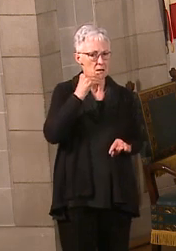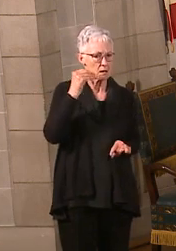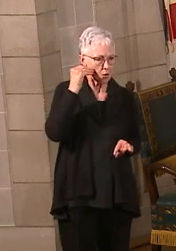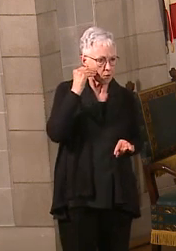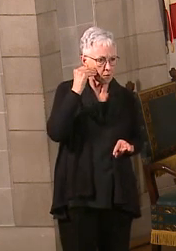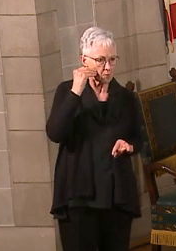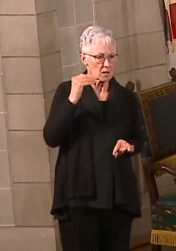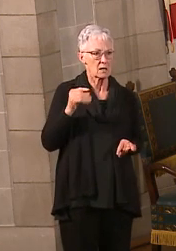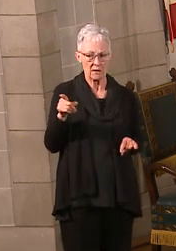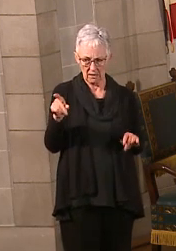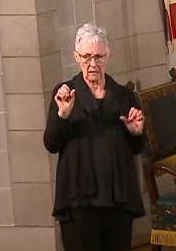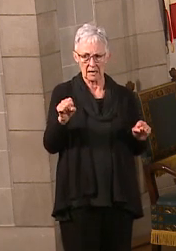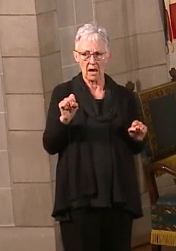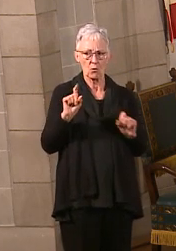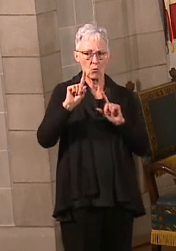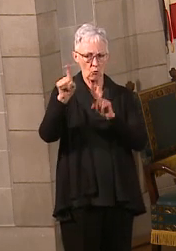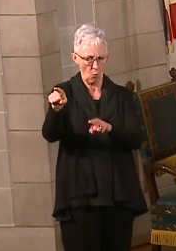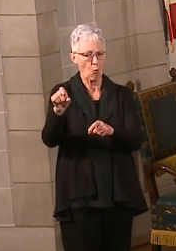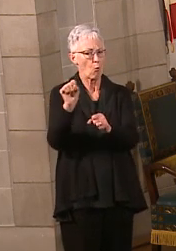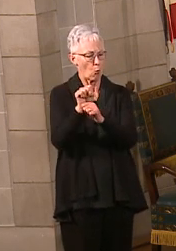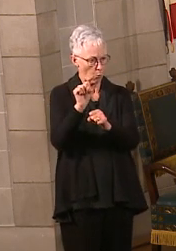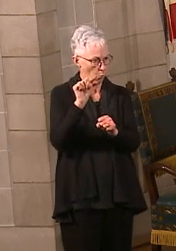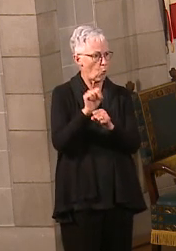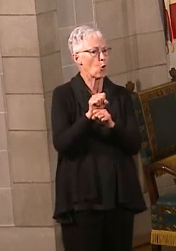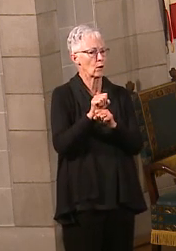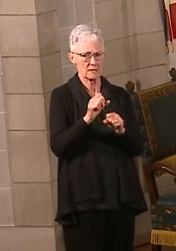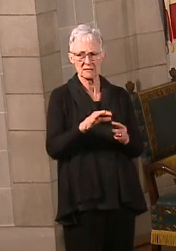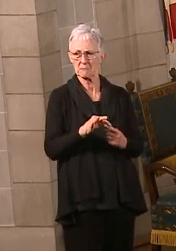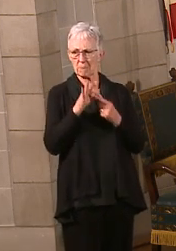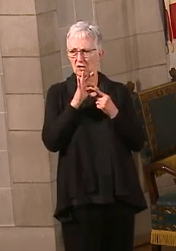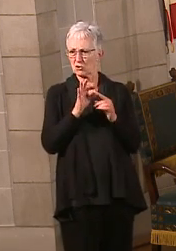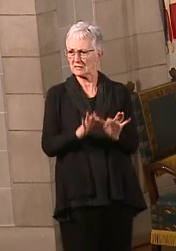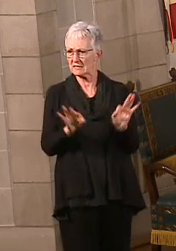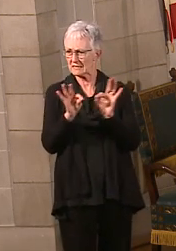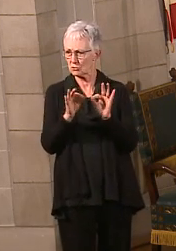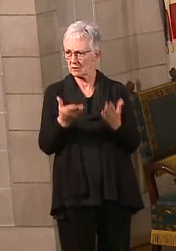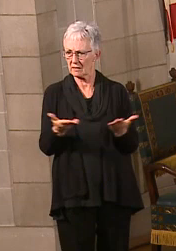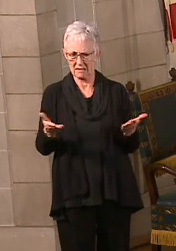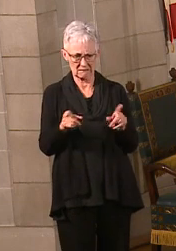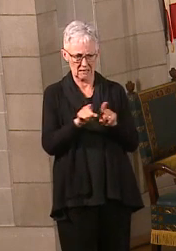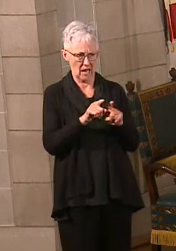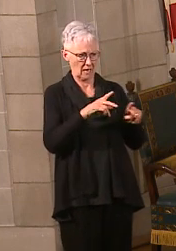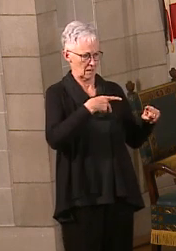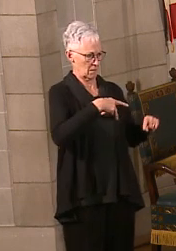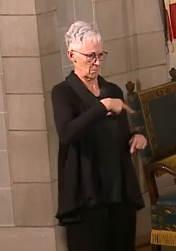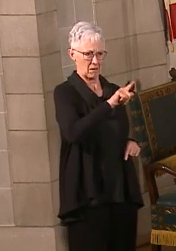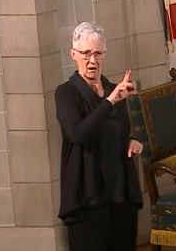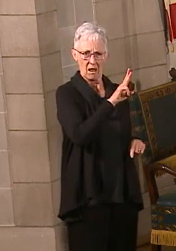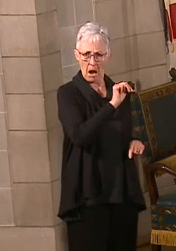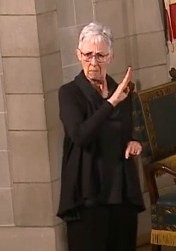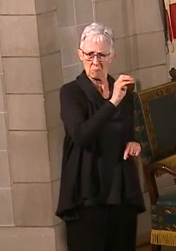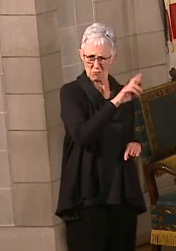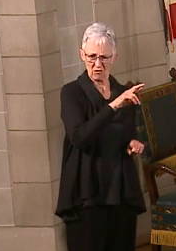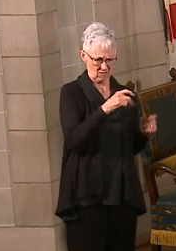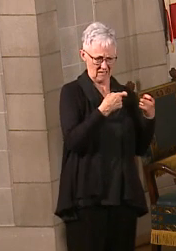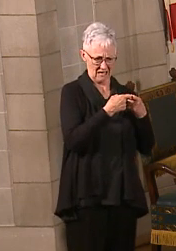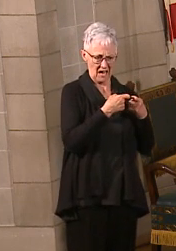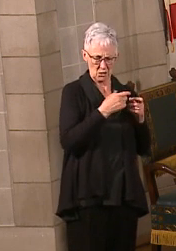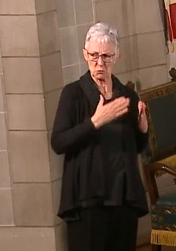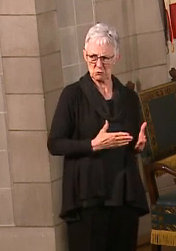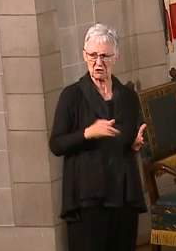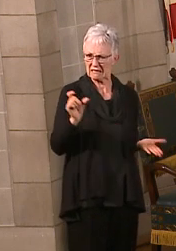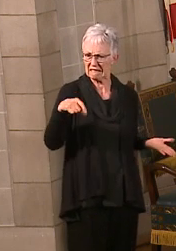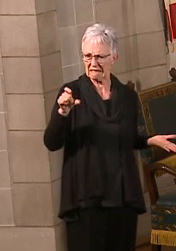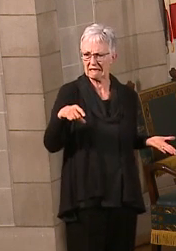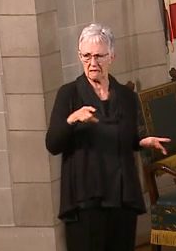But it is absolutely about people continuing to do work, especially those essential functions like plumbers and electricians. What should mixed families do for the holidays, like